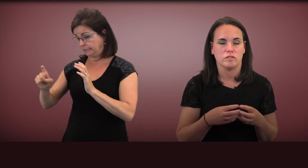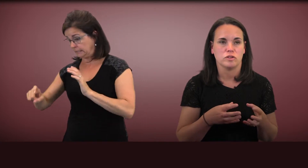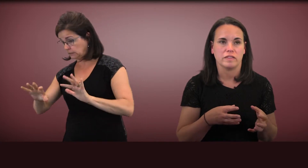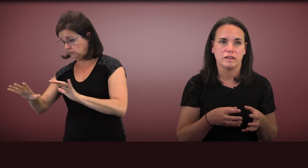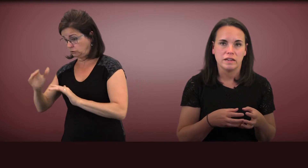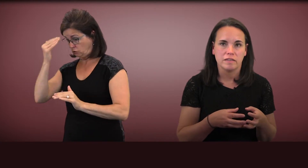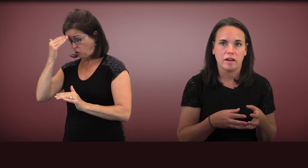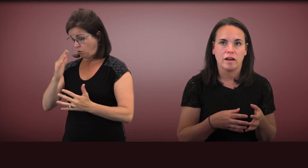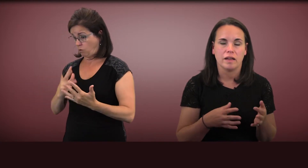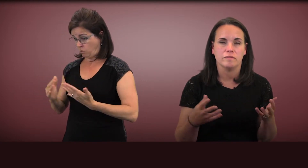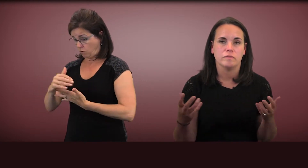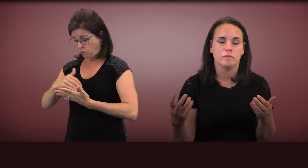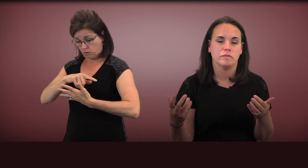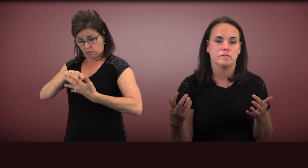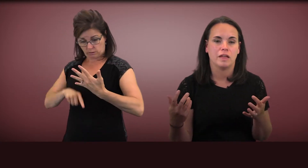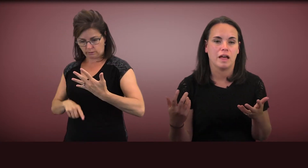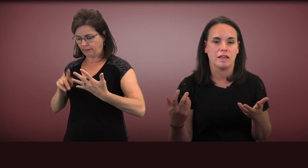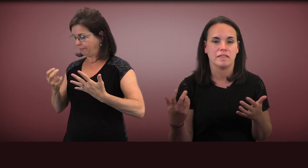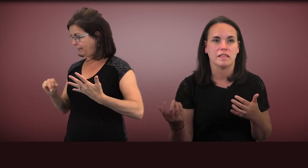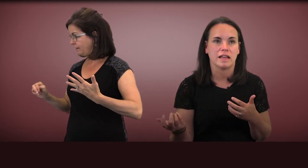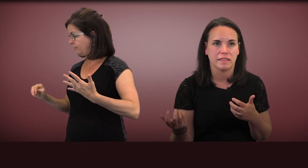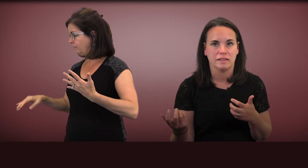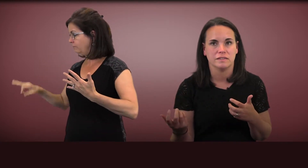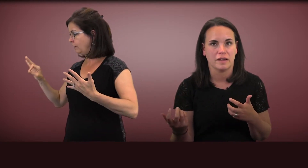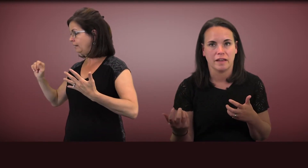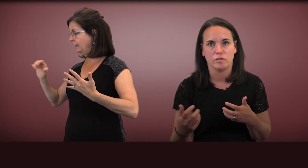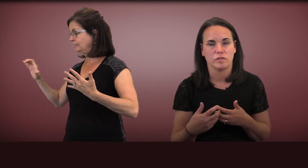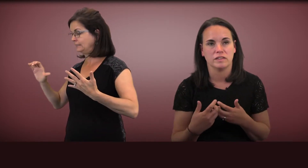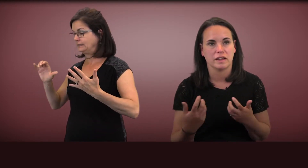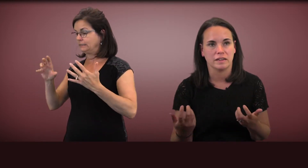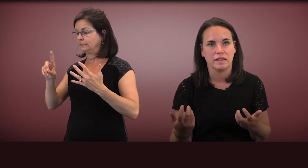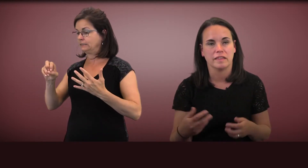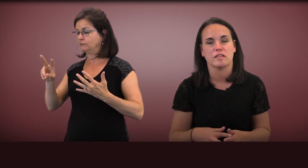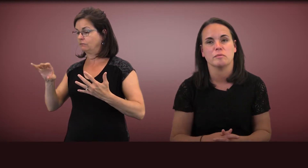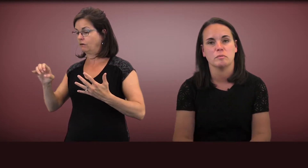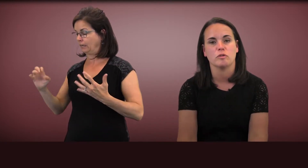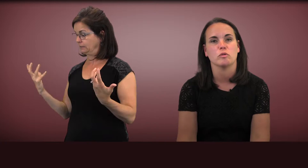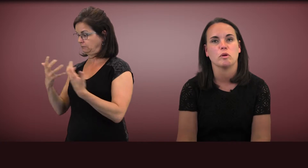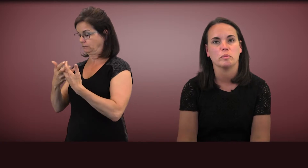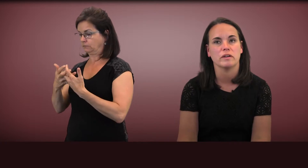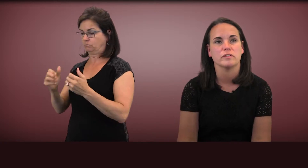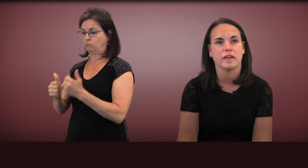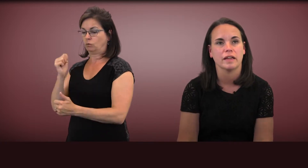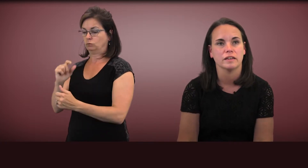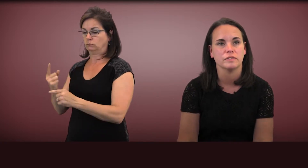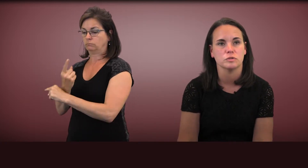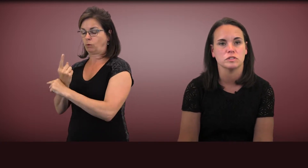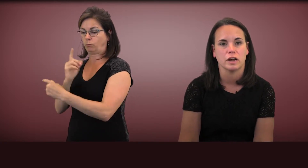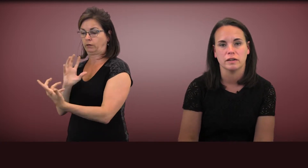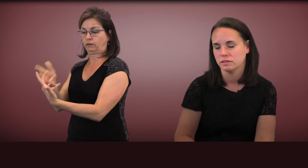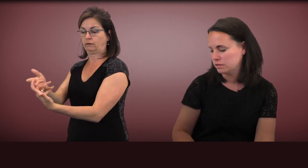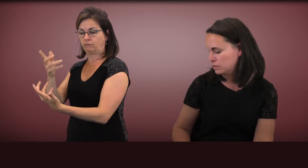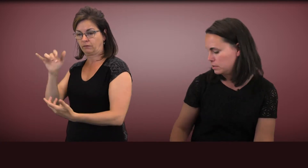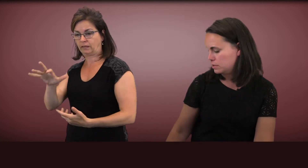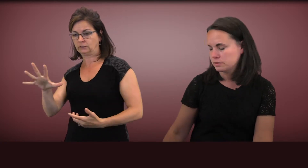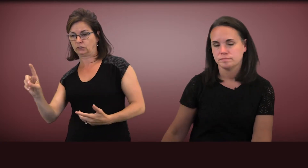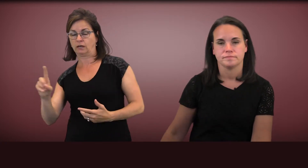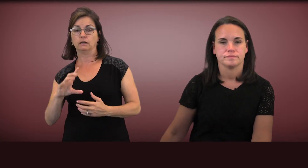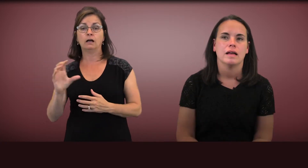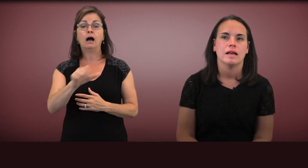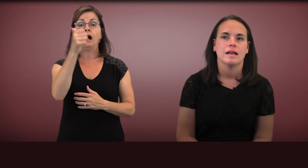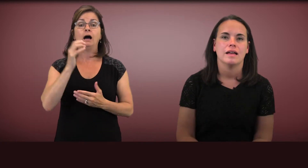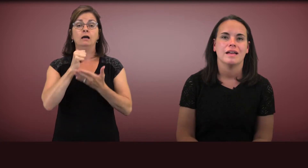the child's strengths and needs are and select the device or the technique that's going to be most appropriate for that individual child.